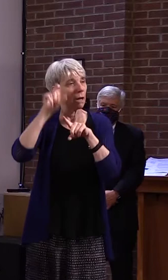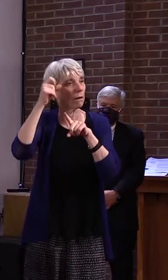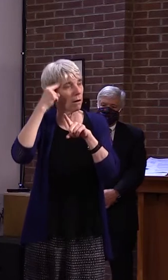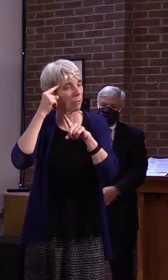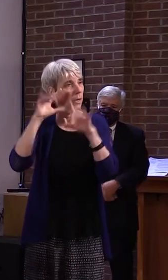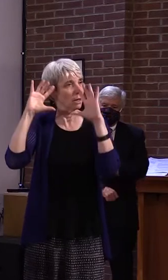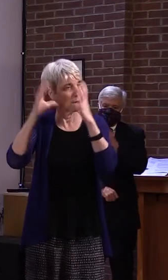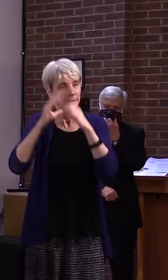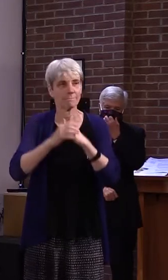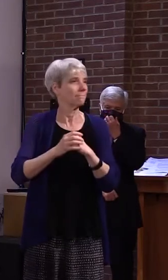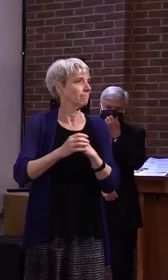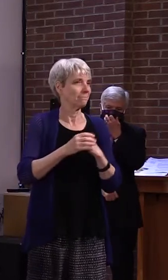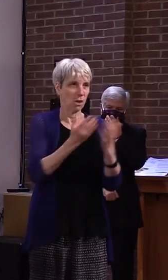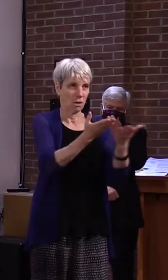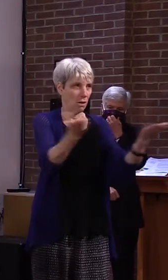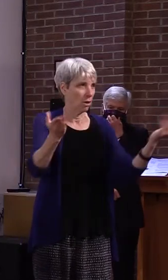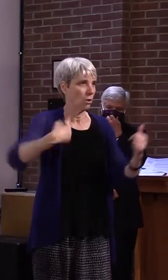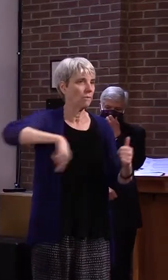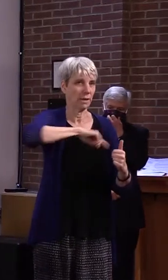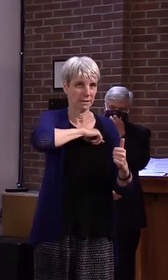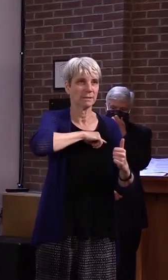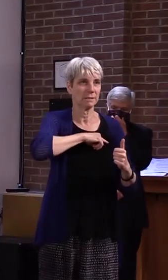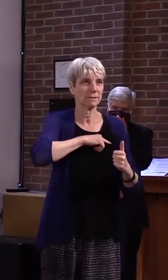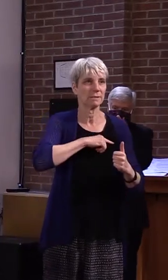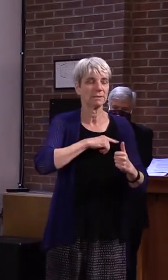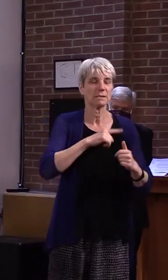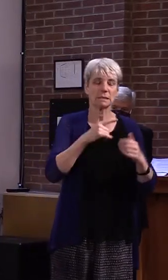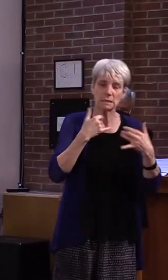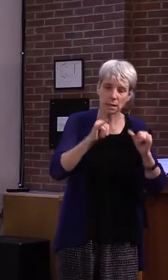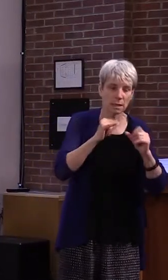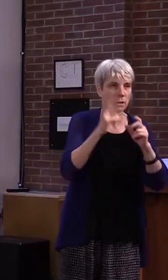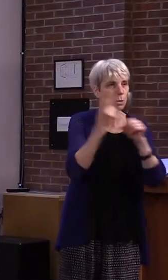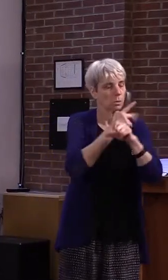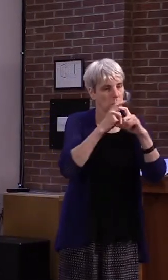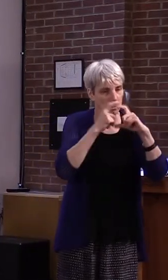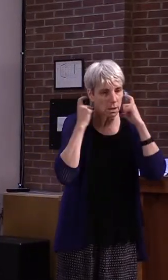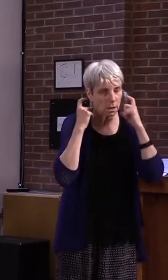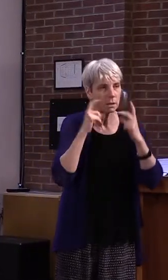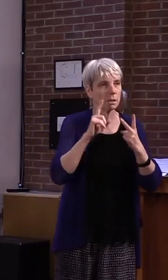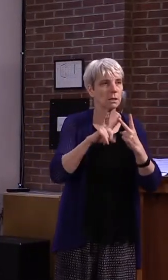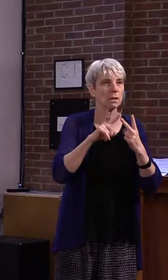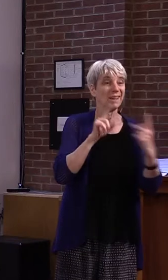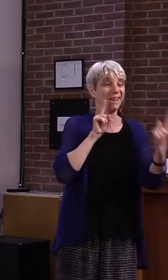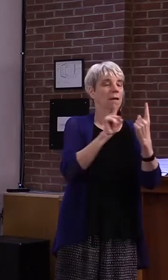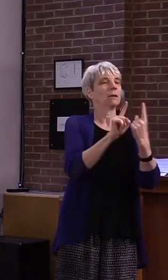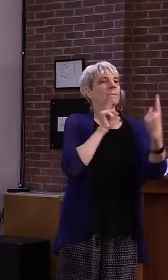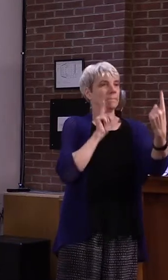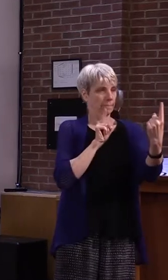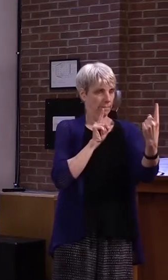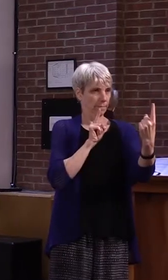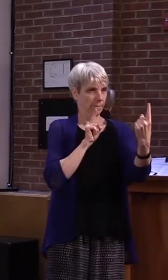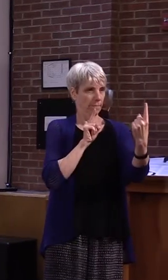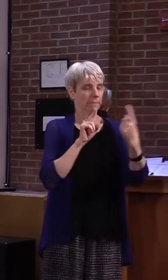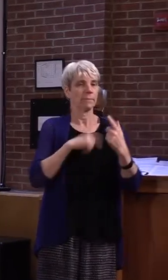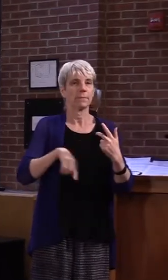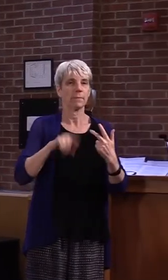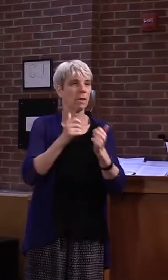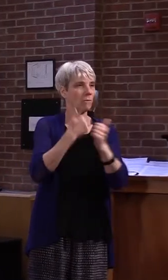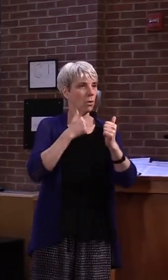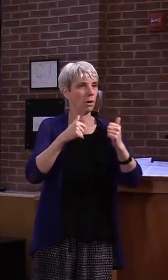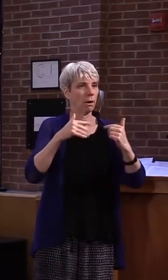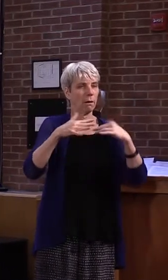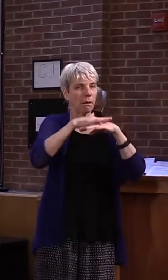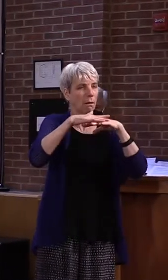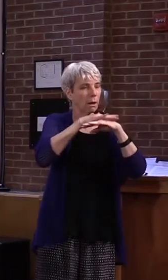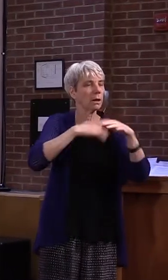steps that I keep talking about, making sure you wear your mask, stay physically separated from others,